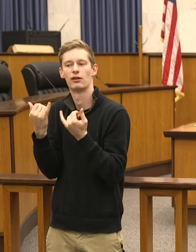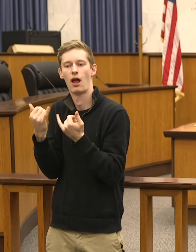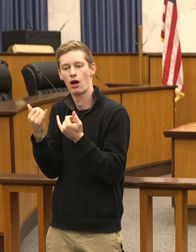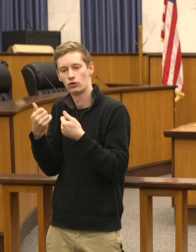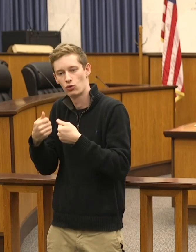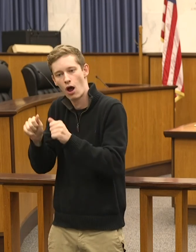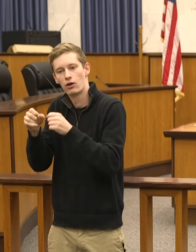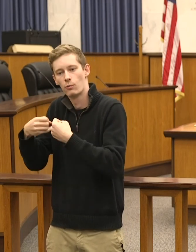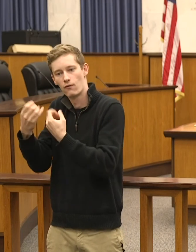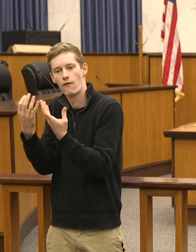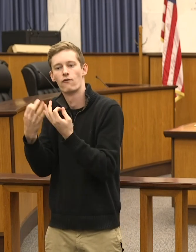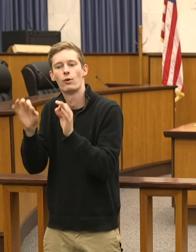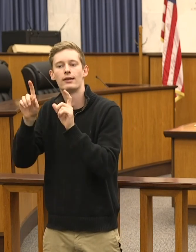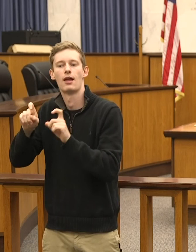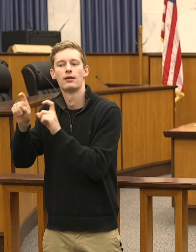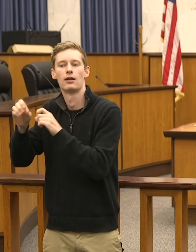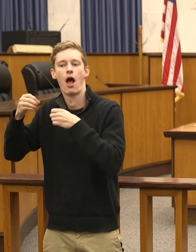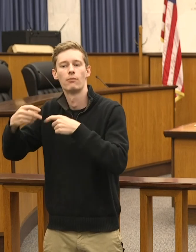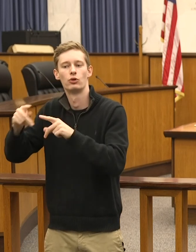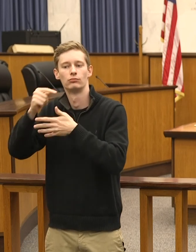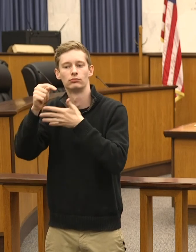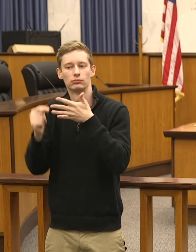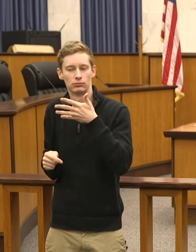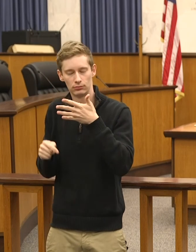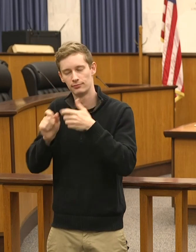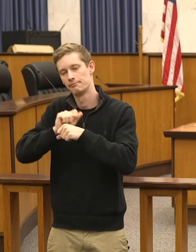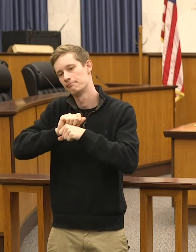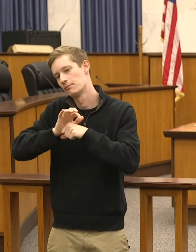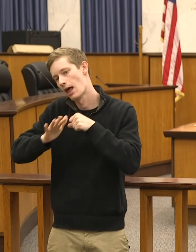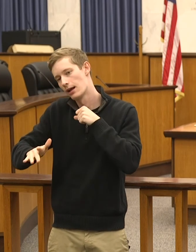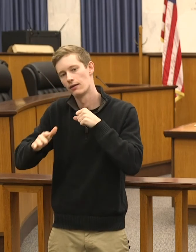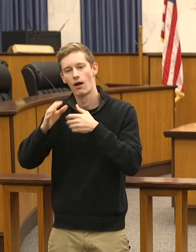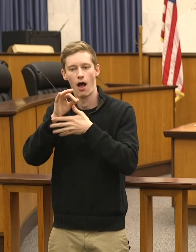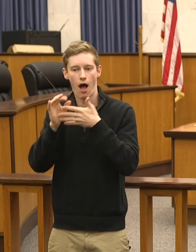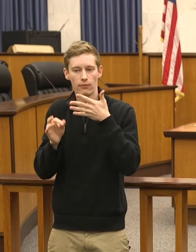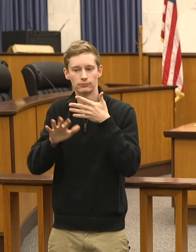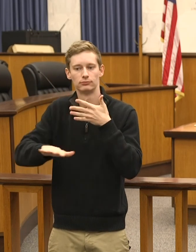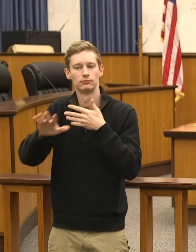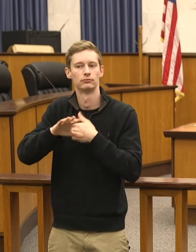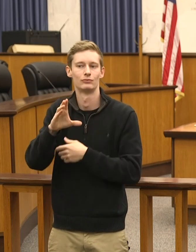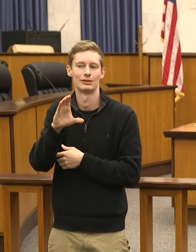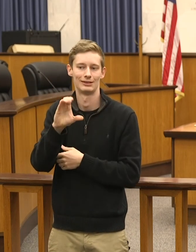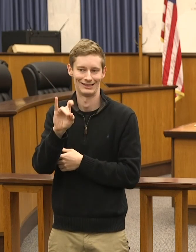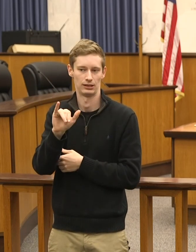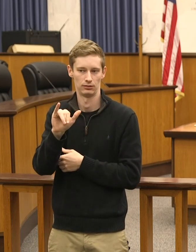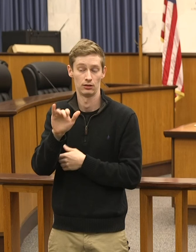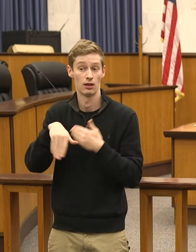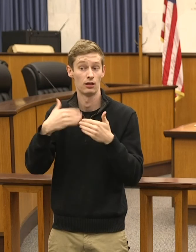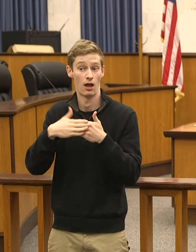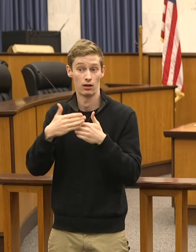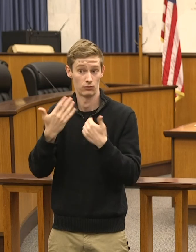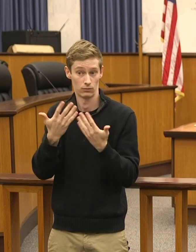free testing opportunities as well. There are plenty of free options around the city. The next